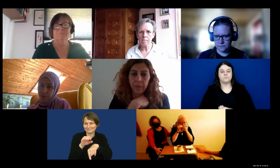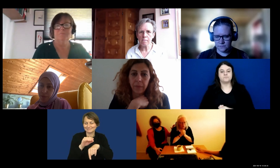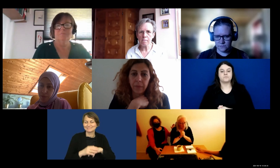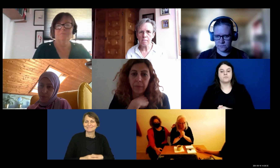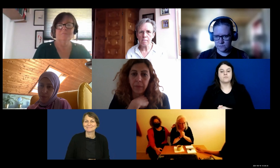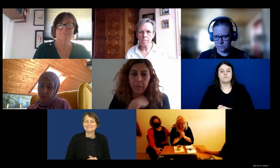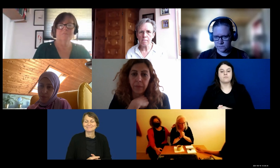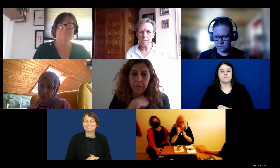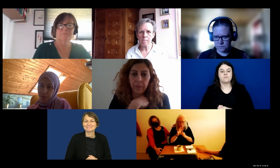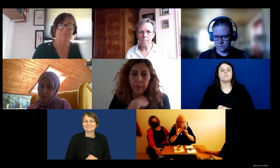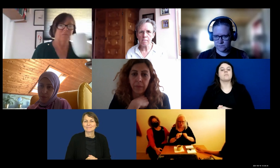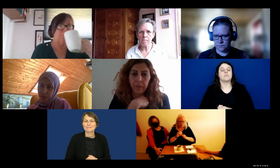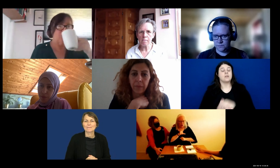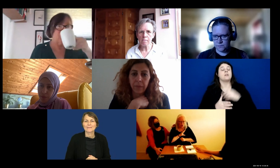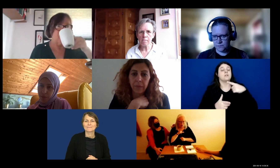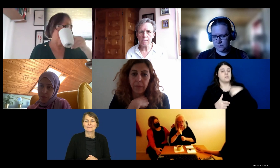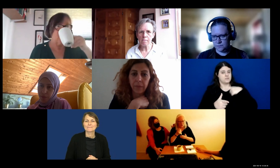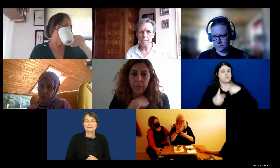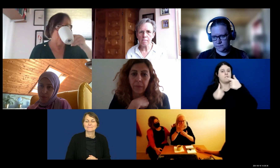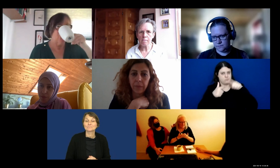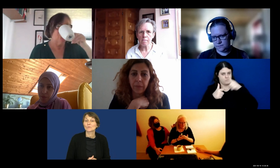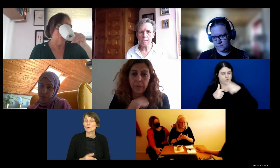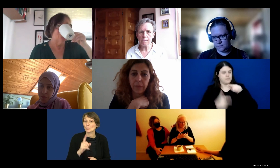there is one problem.